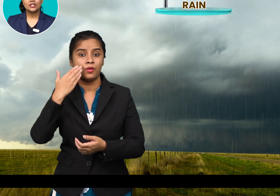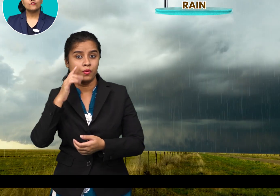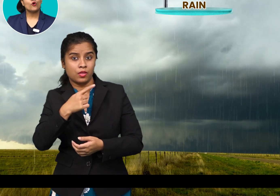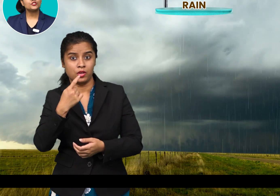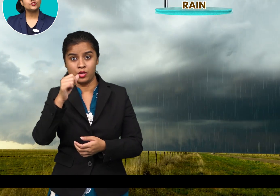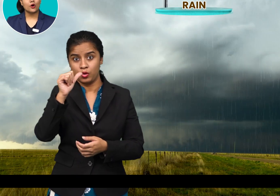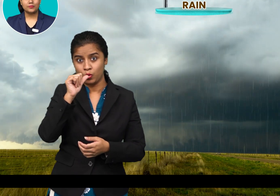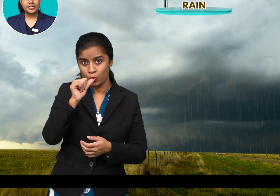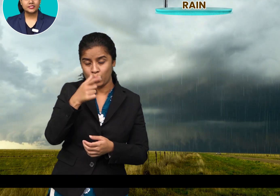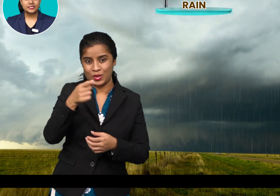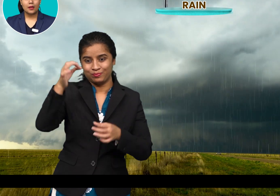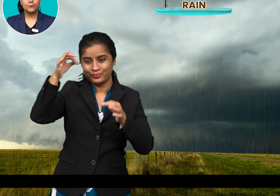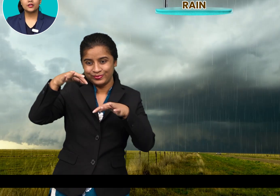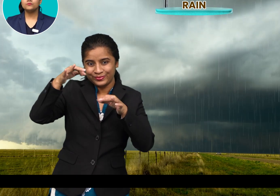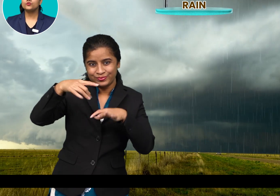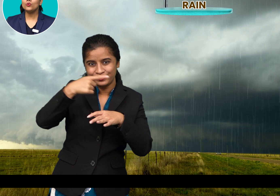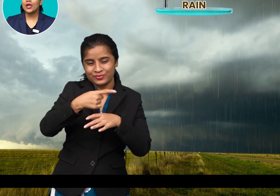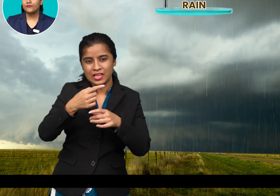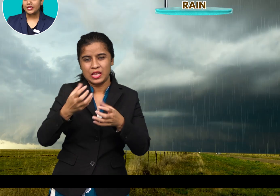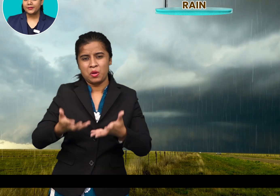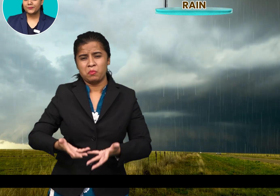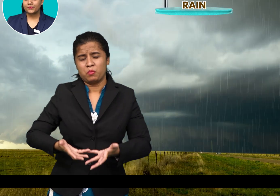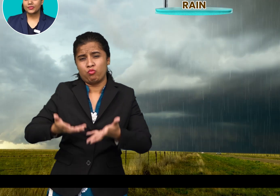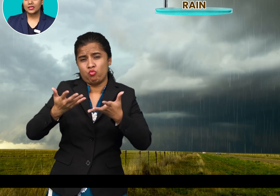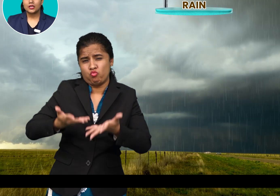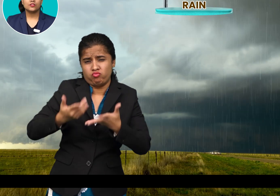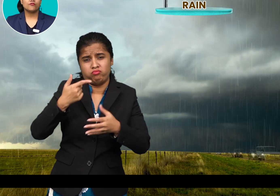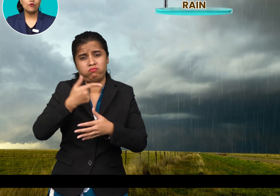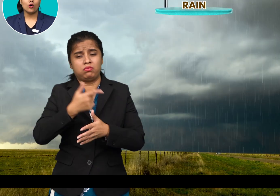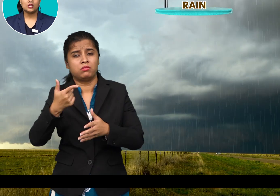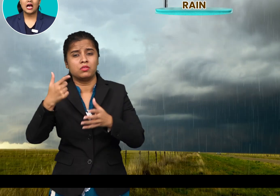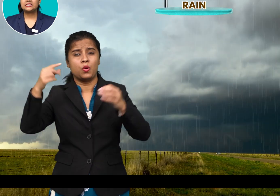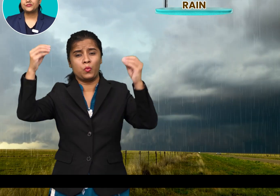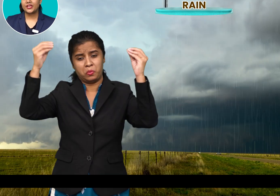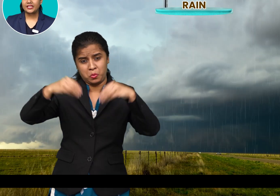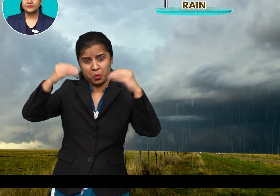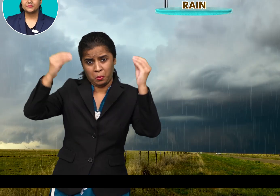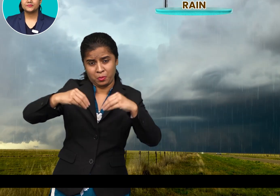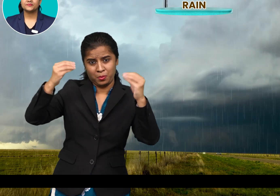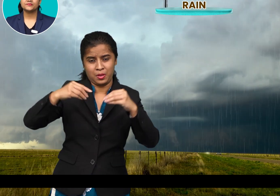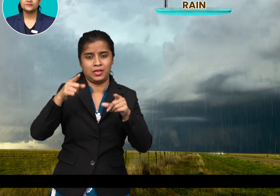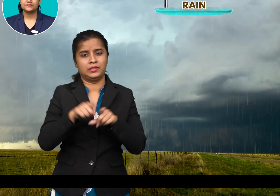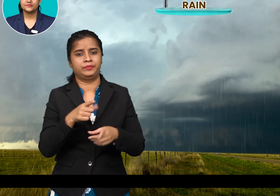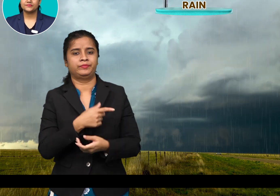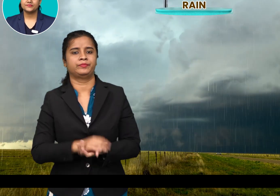When the water droplets become too heavy, they fall as rain.